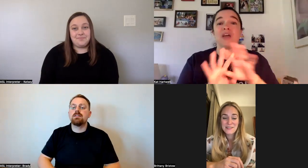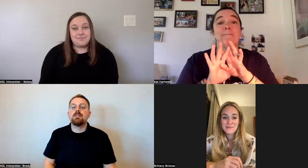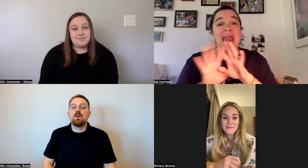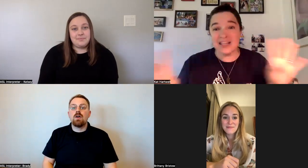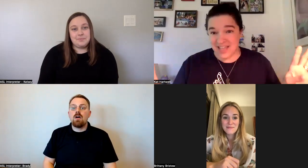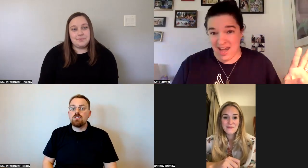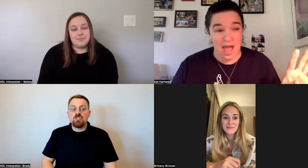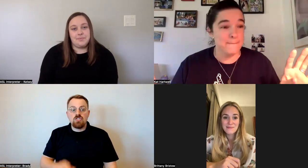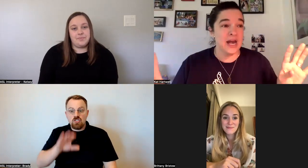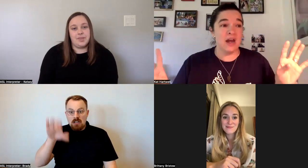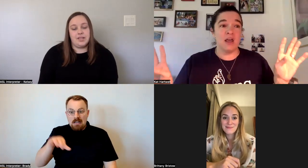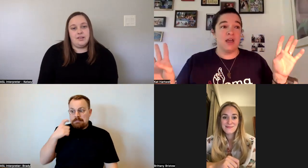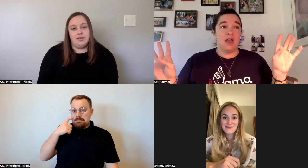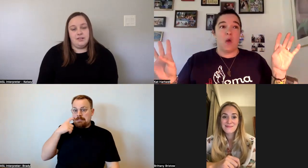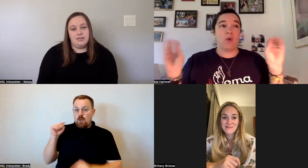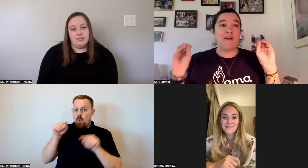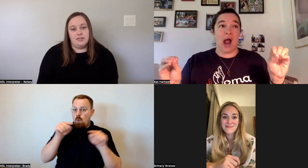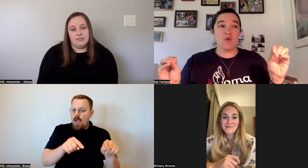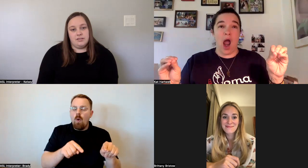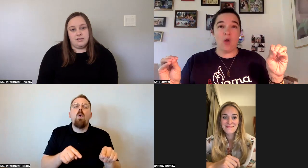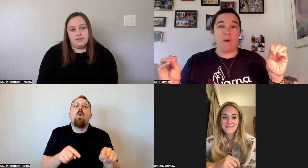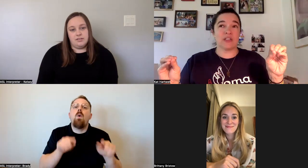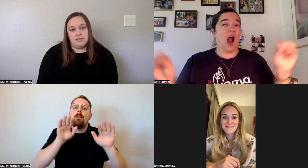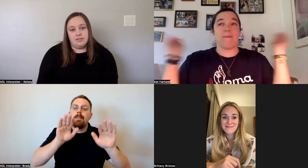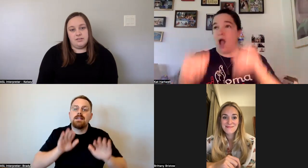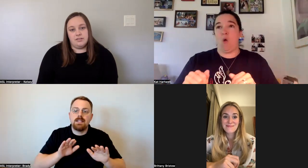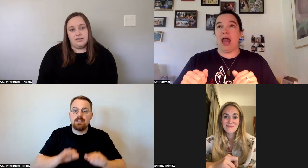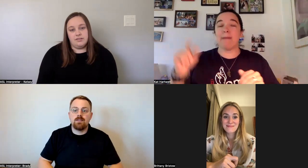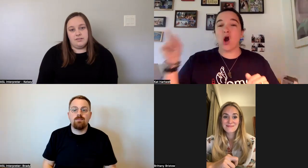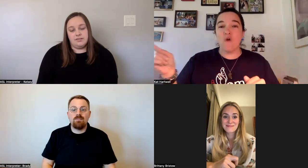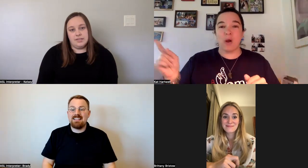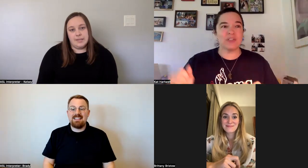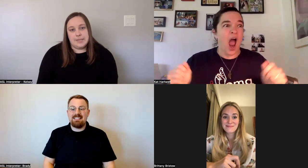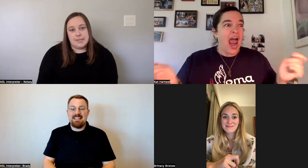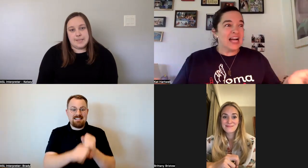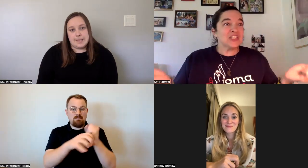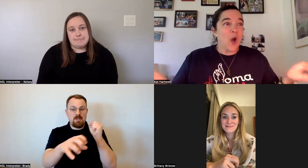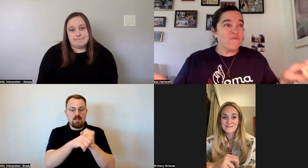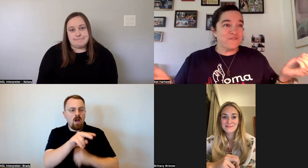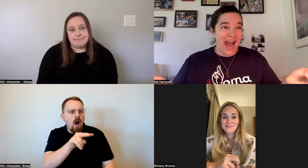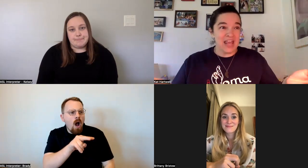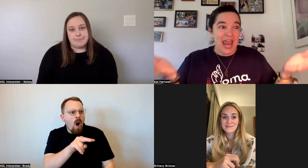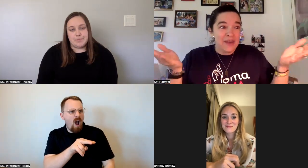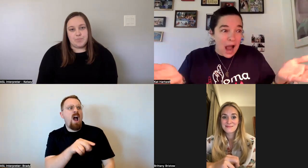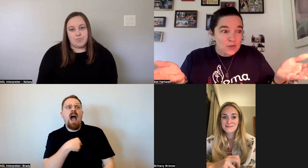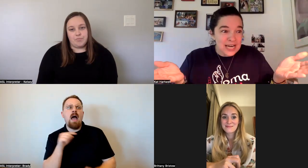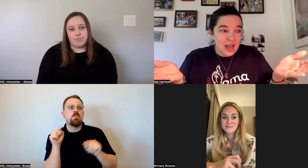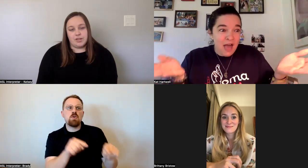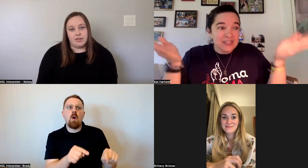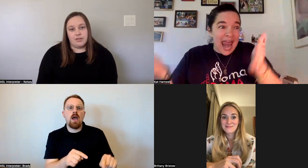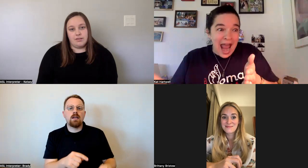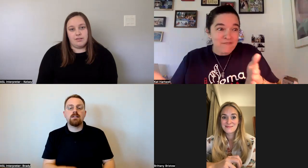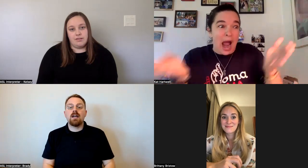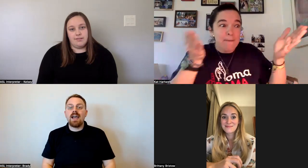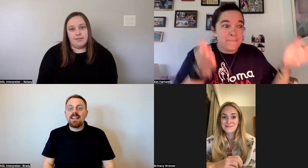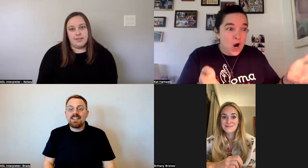one was amazing. I mean, when I found out, I was like, I'm going, and my girlfriend was like, "It's so funny. They announced it